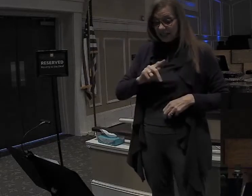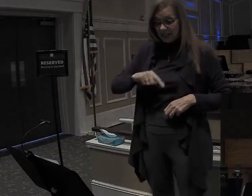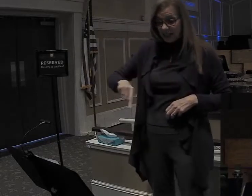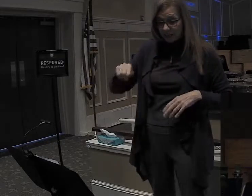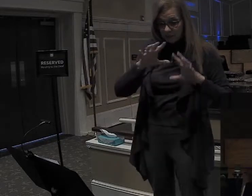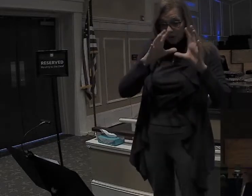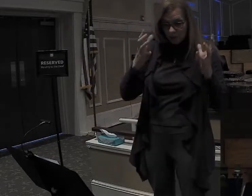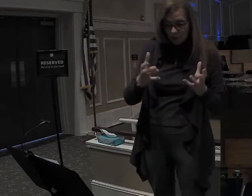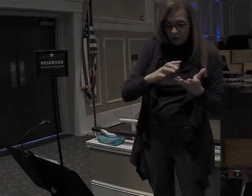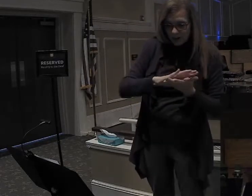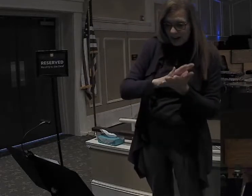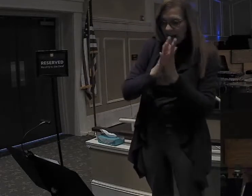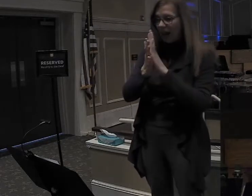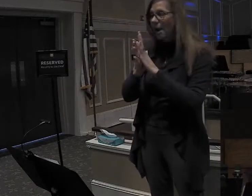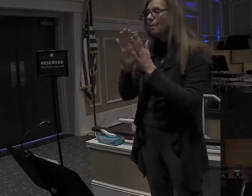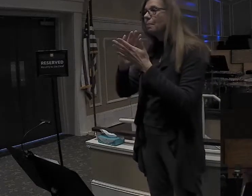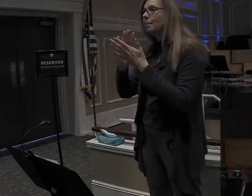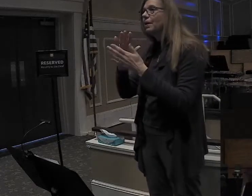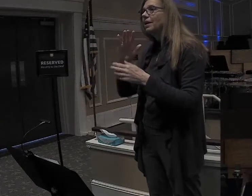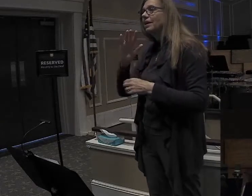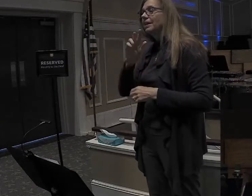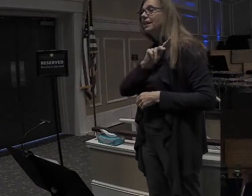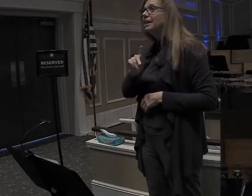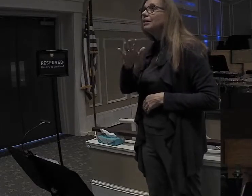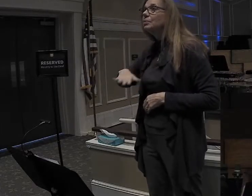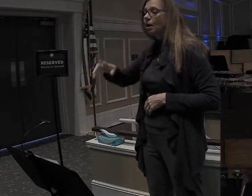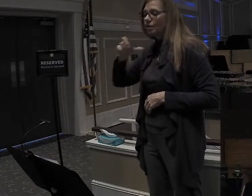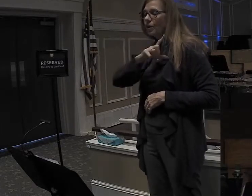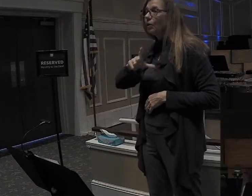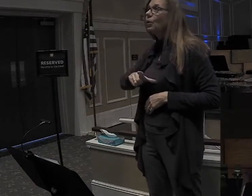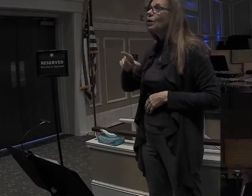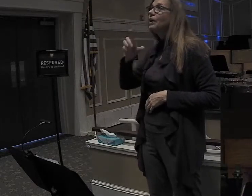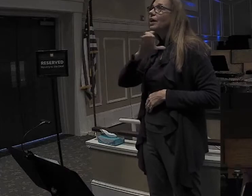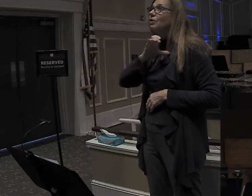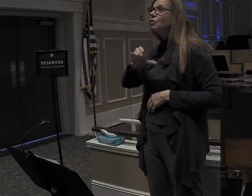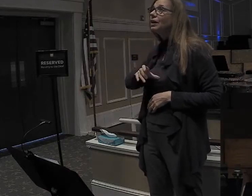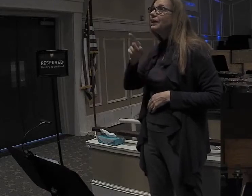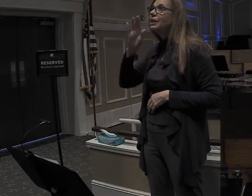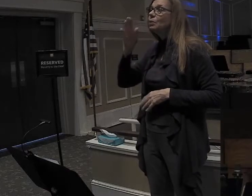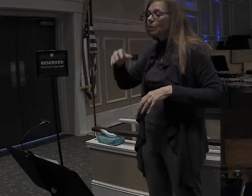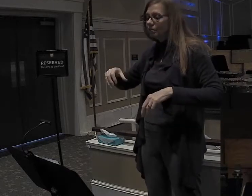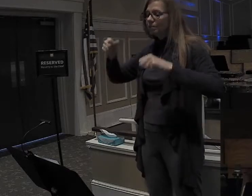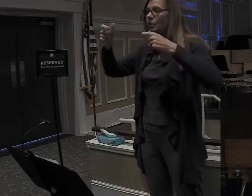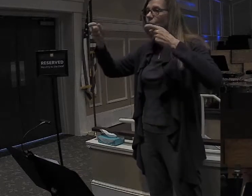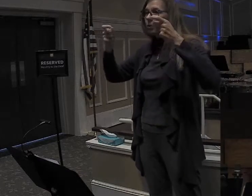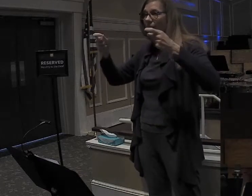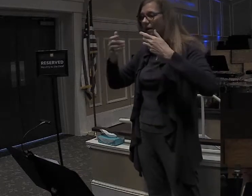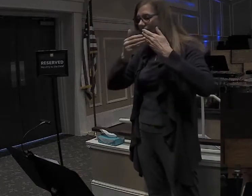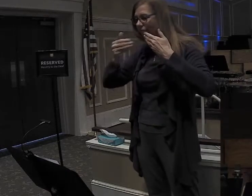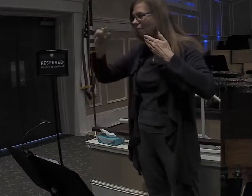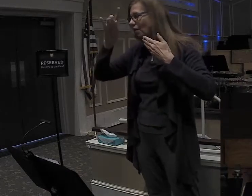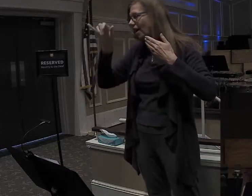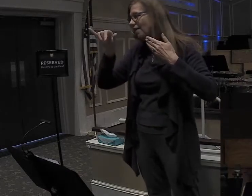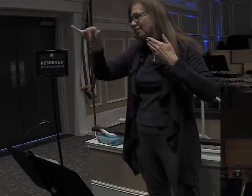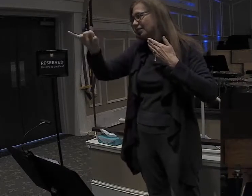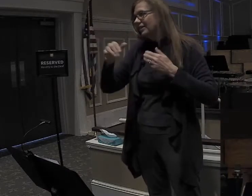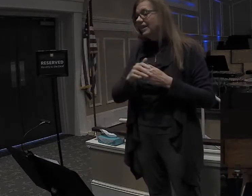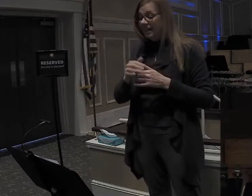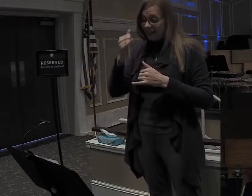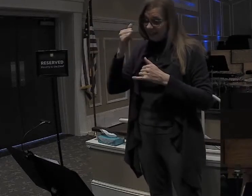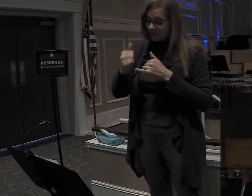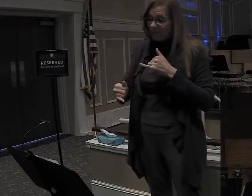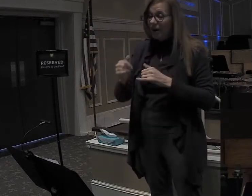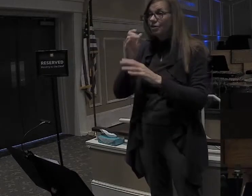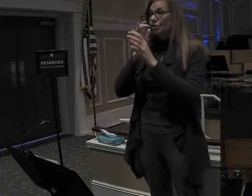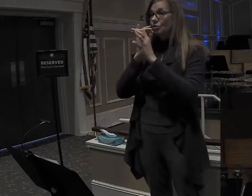of our Lord and of His Christ, and He will reign forever and ever.'" This is the final trumpet of